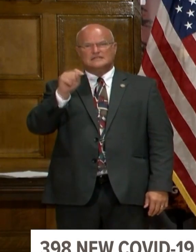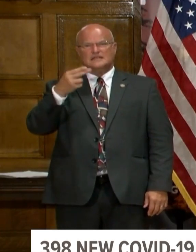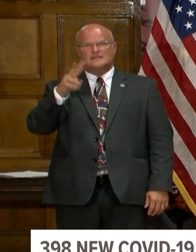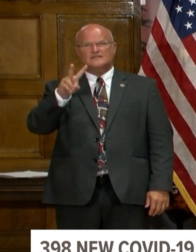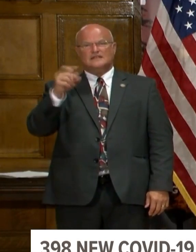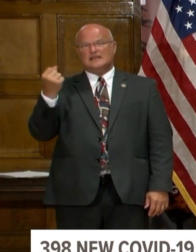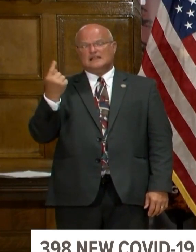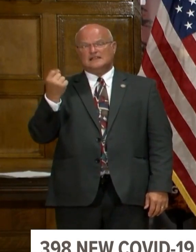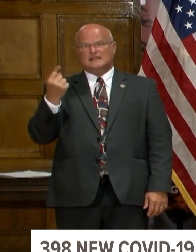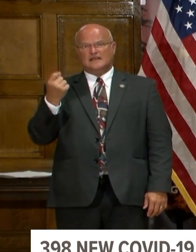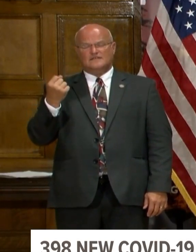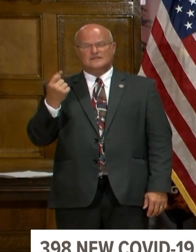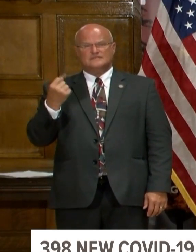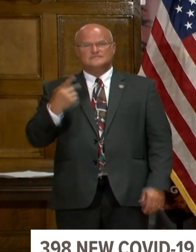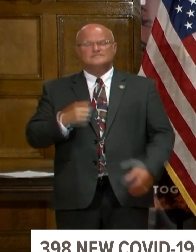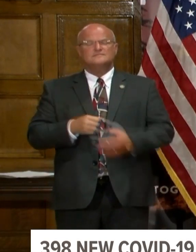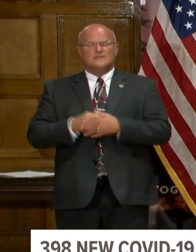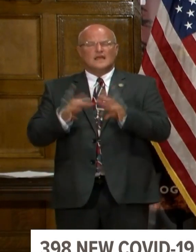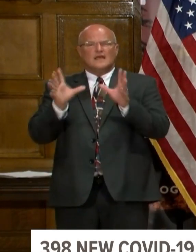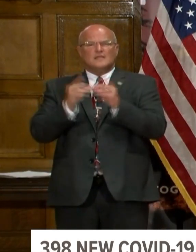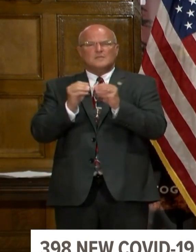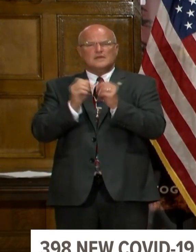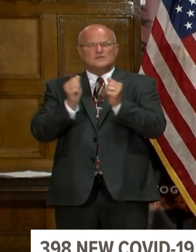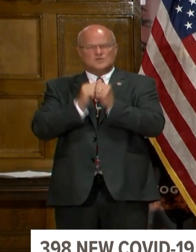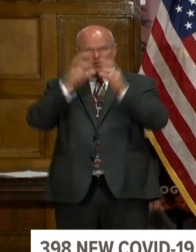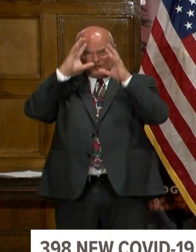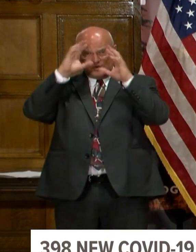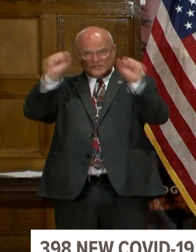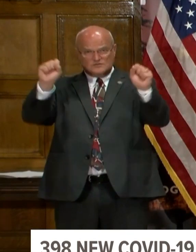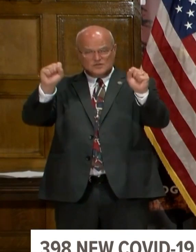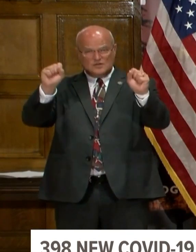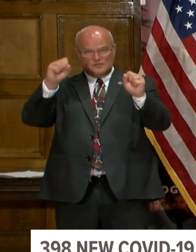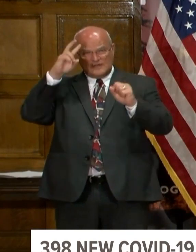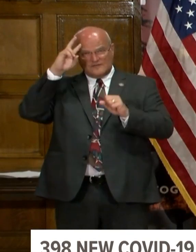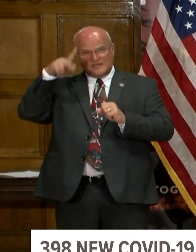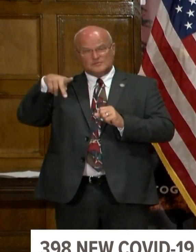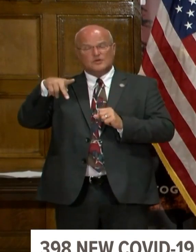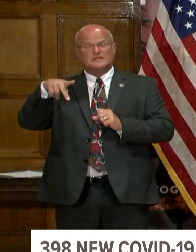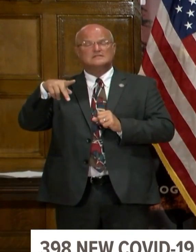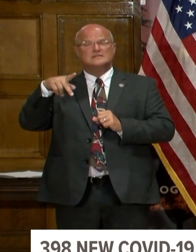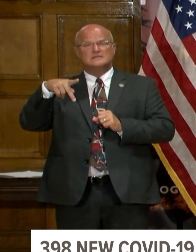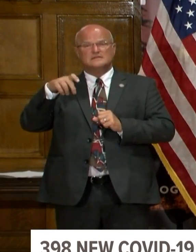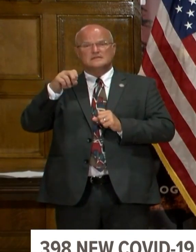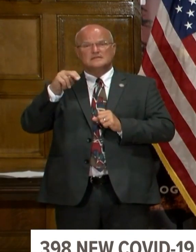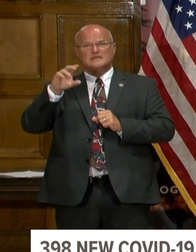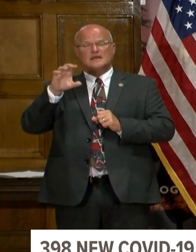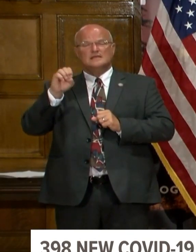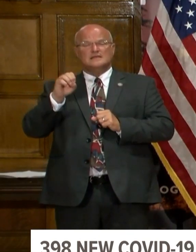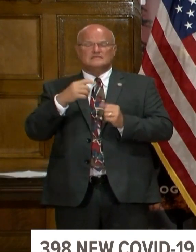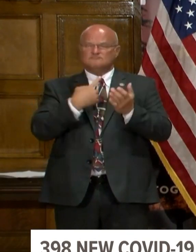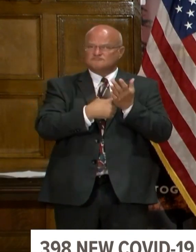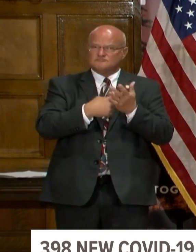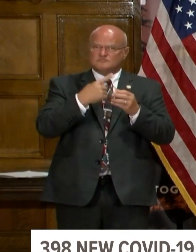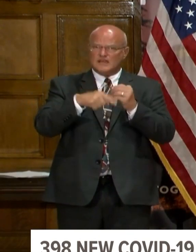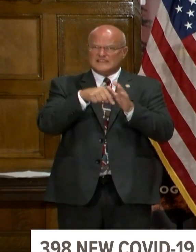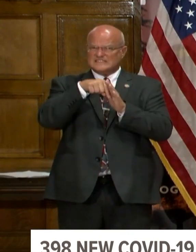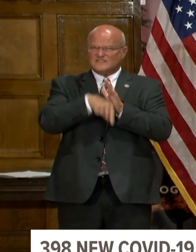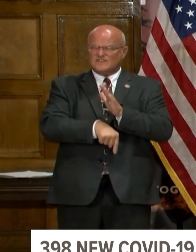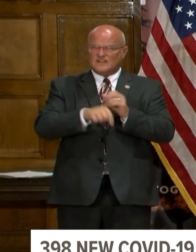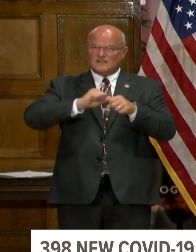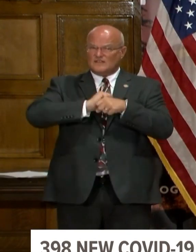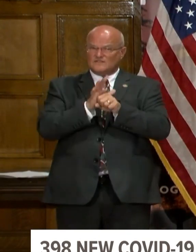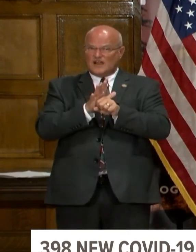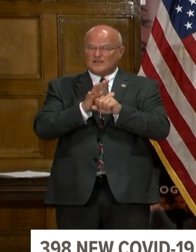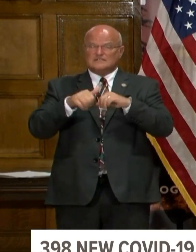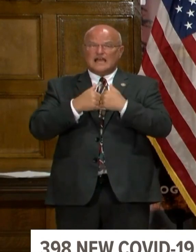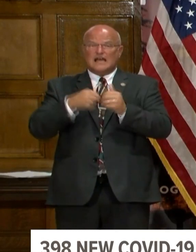11. In your meetings that you had with President Trump and Vice President Pence, did they ever talk about the severity of the virus,